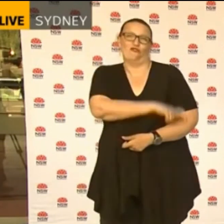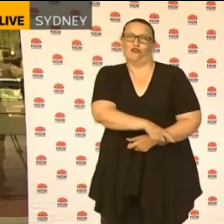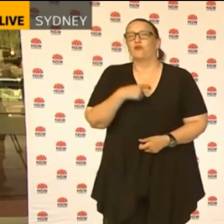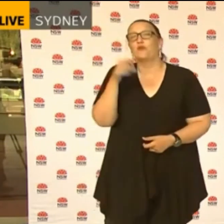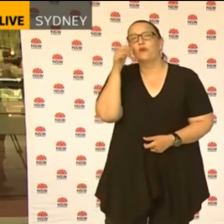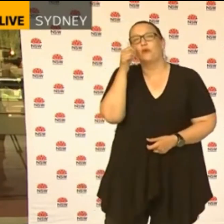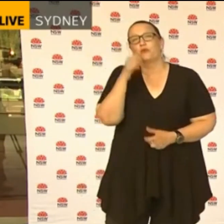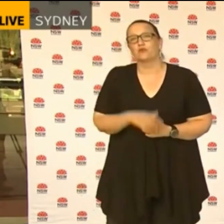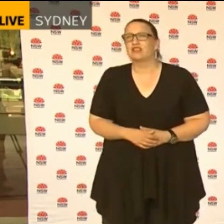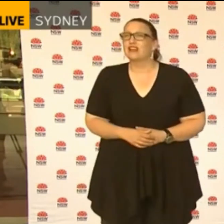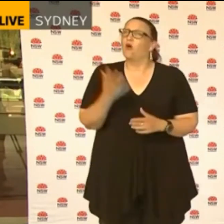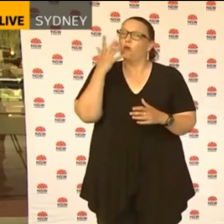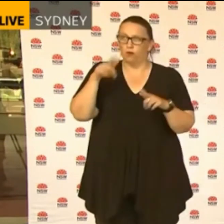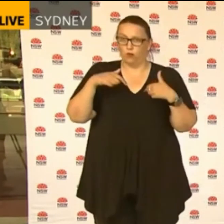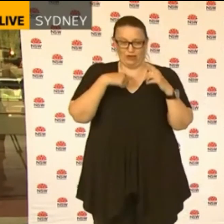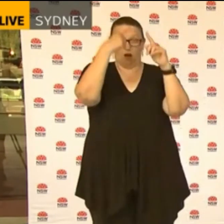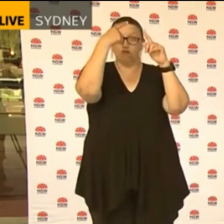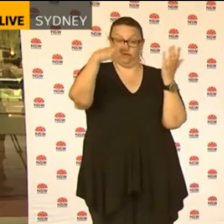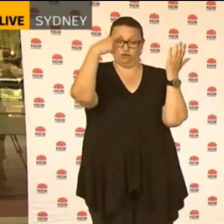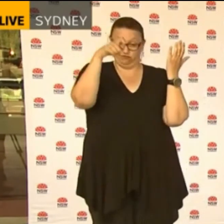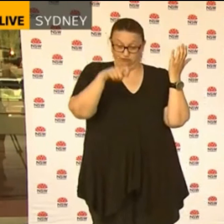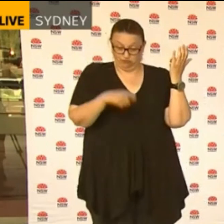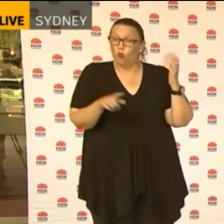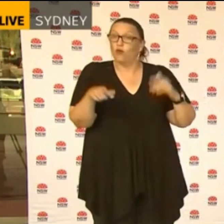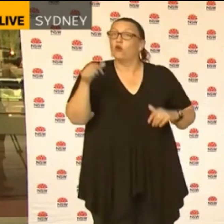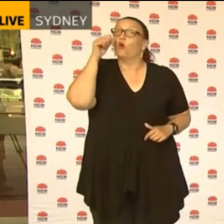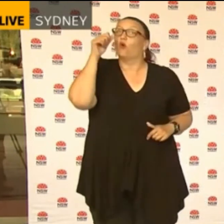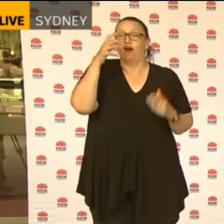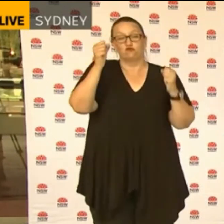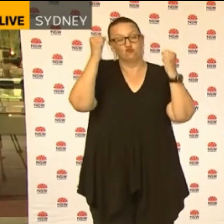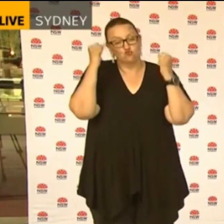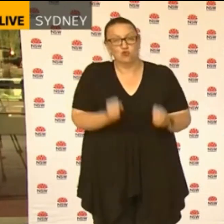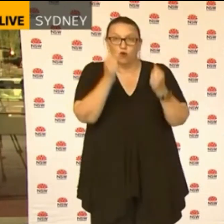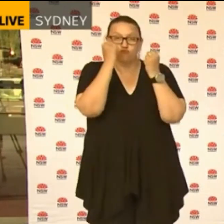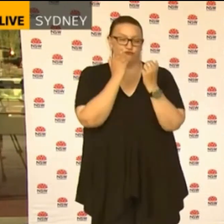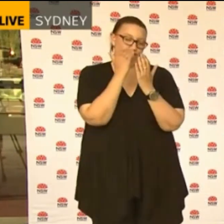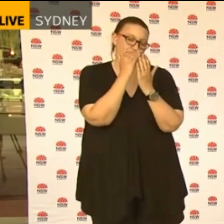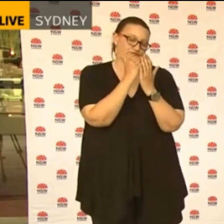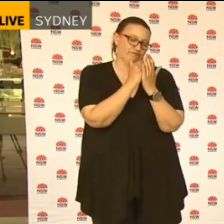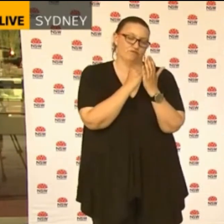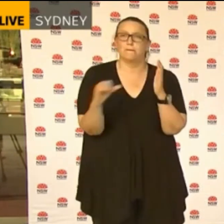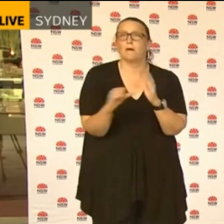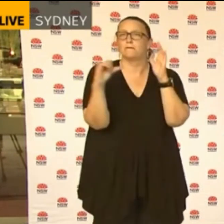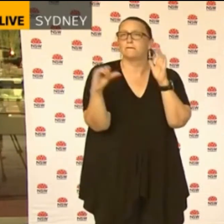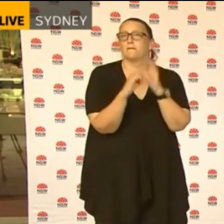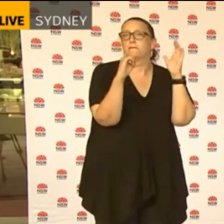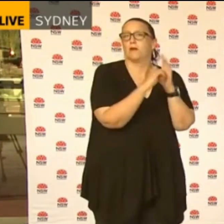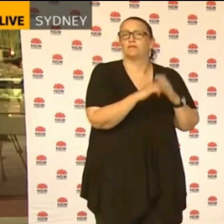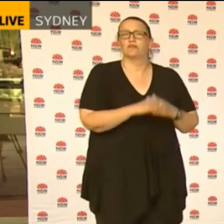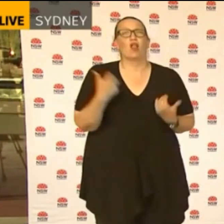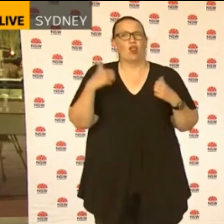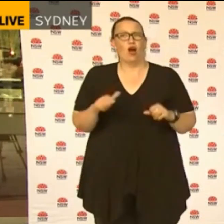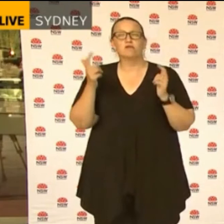in the expert advice that goes into those approvals of the vaccine. And as the Premier has indicated, when it is permissible for me to